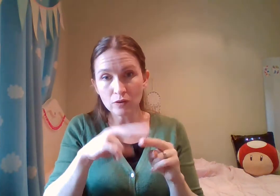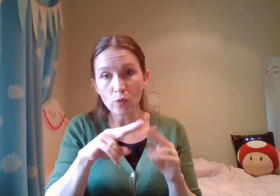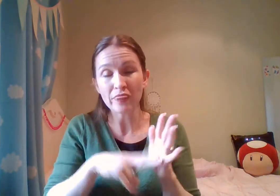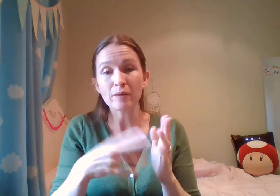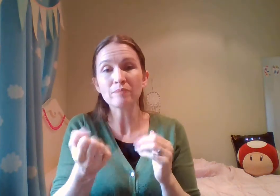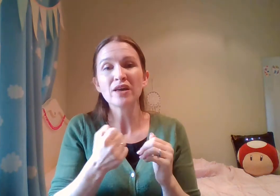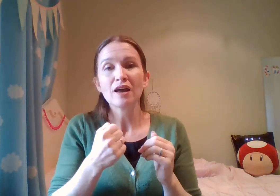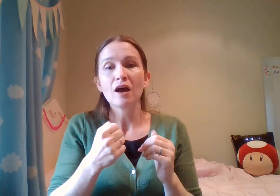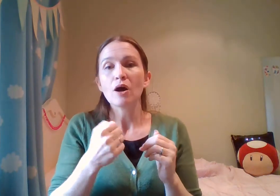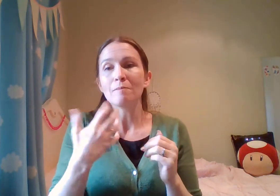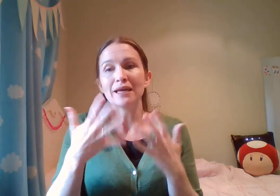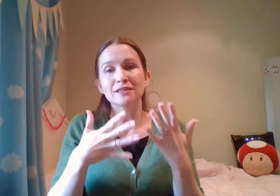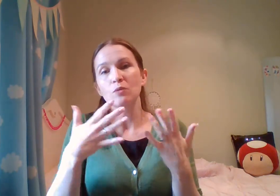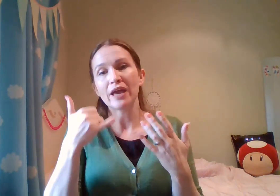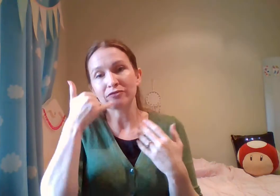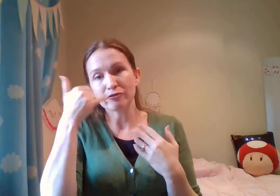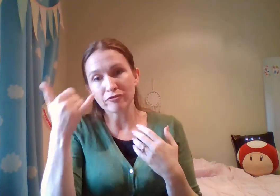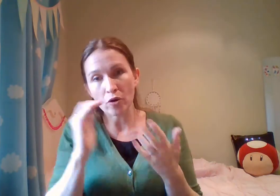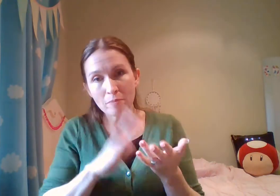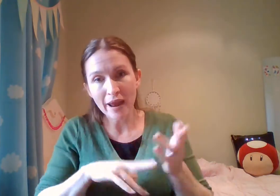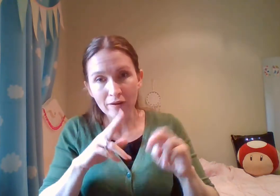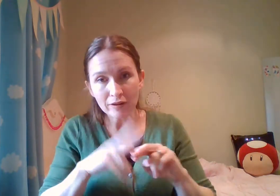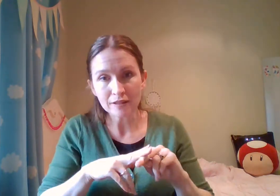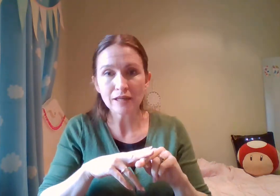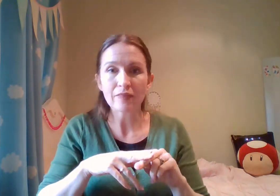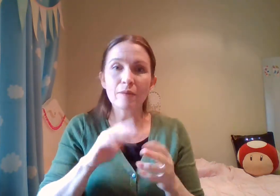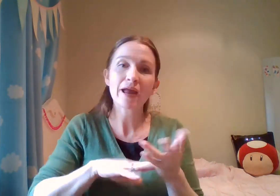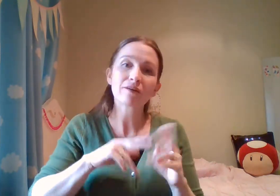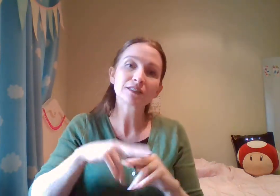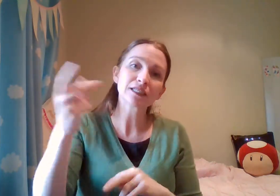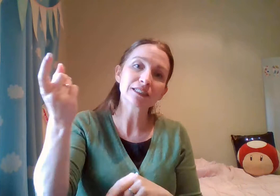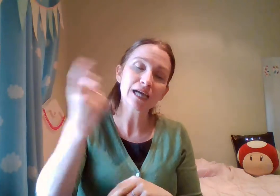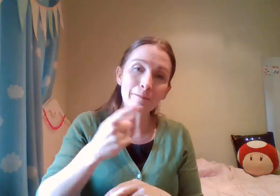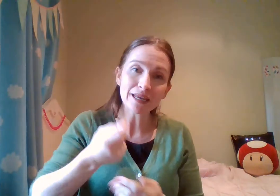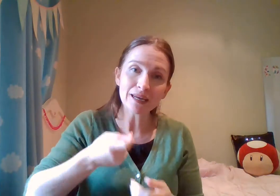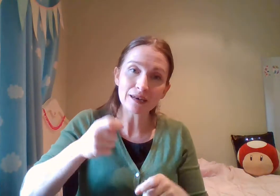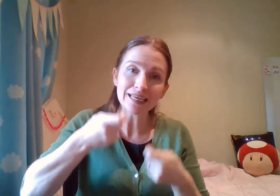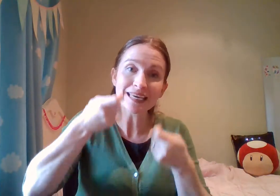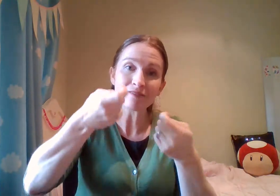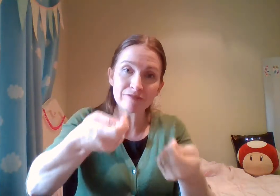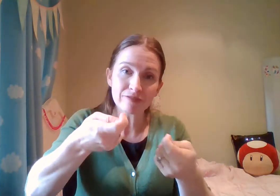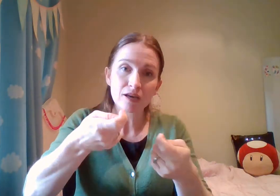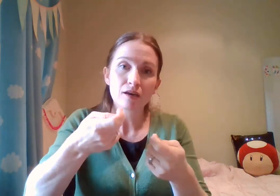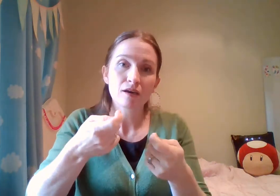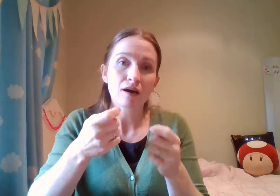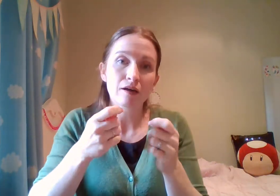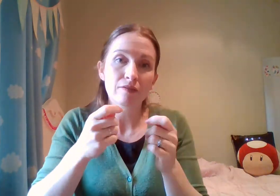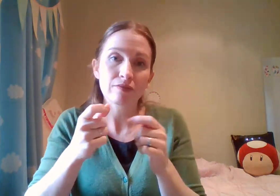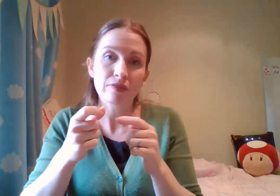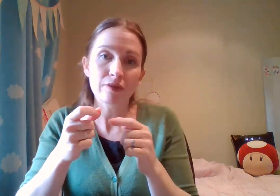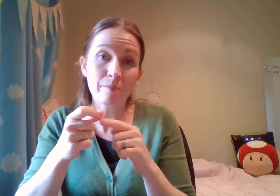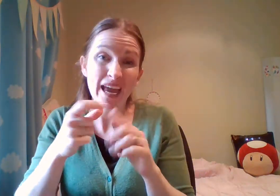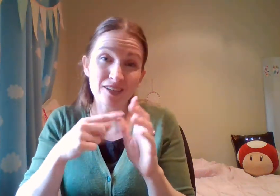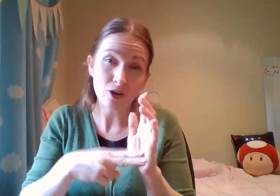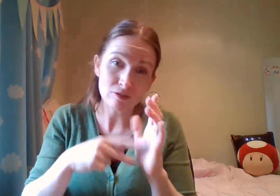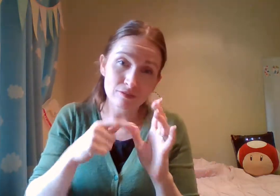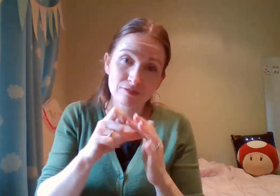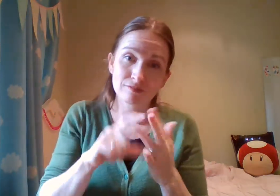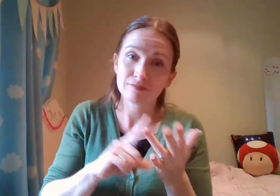with them, it means that we have to phone parents, and the parents need to come in and give the Panadol